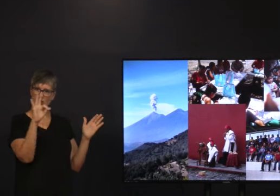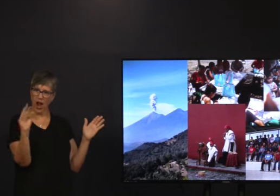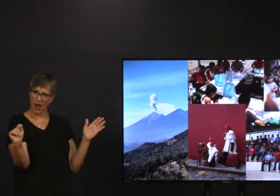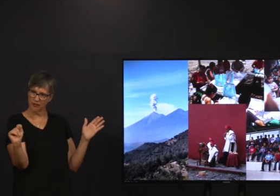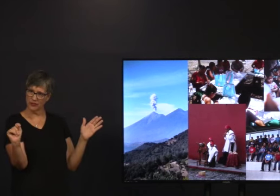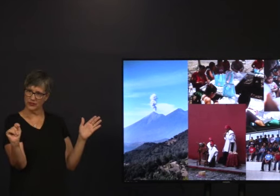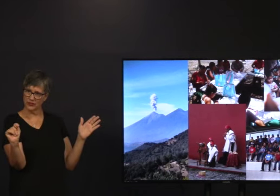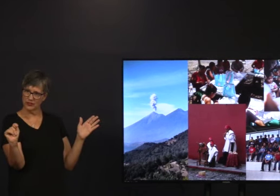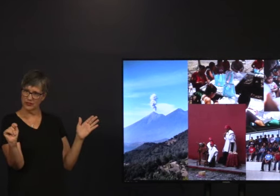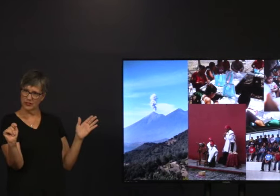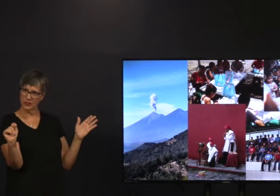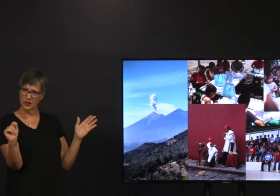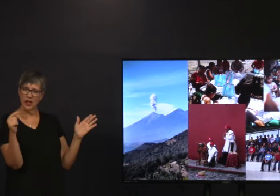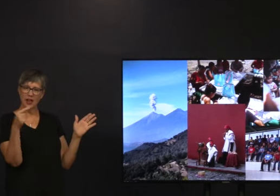drawings, these crafts,